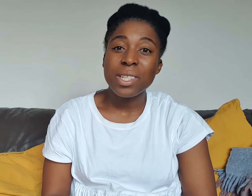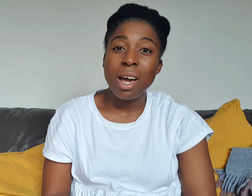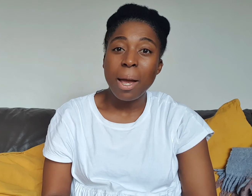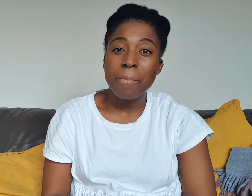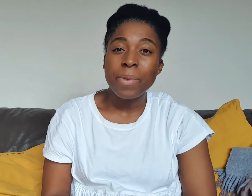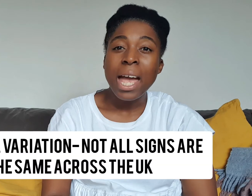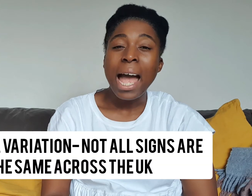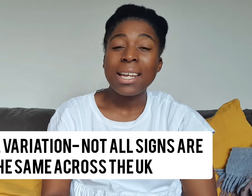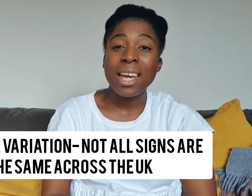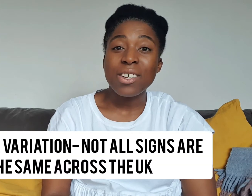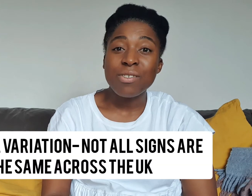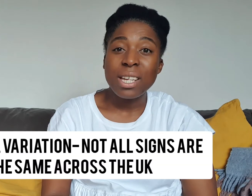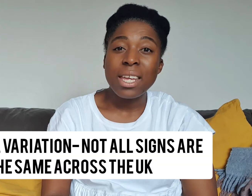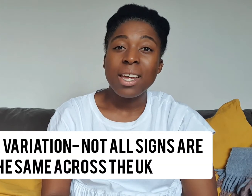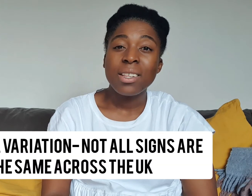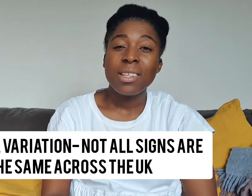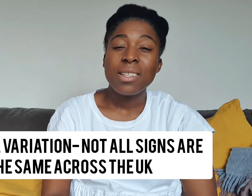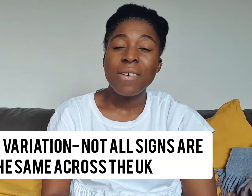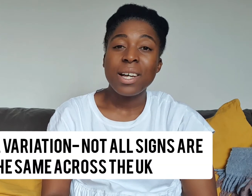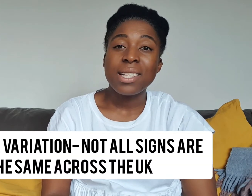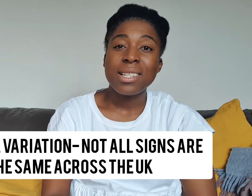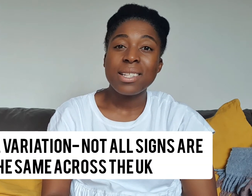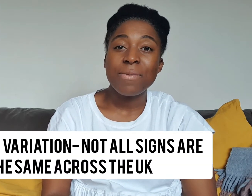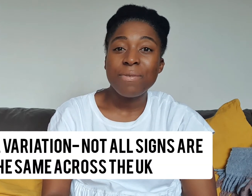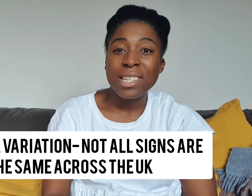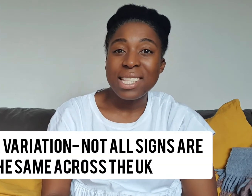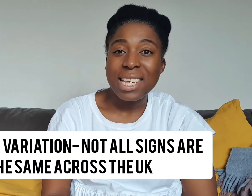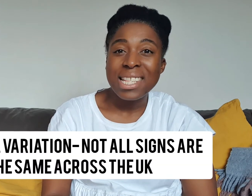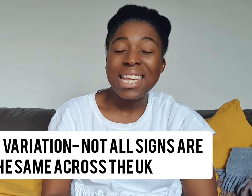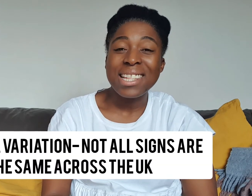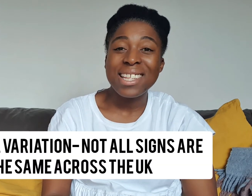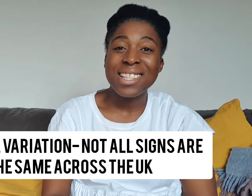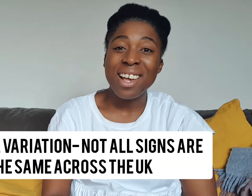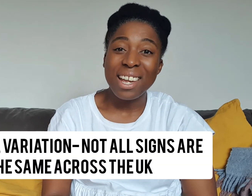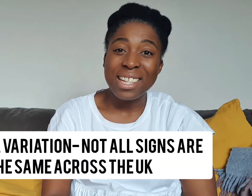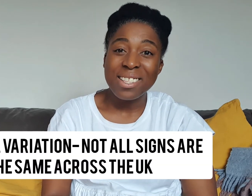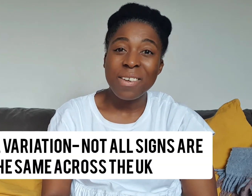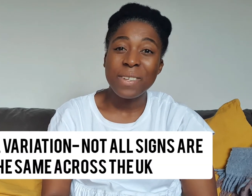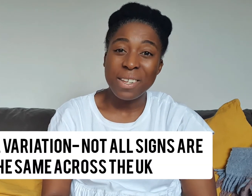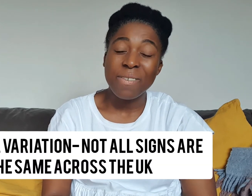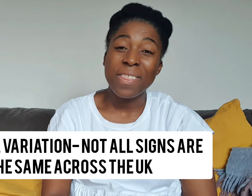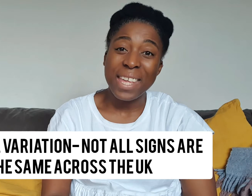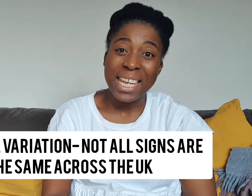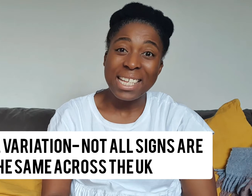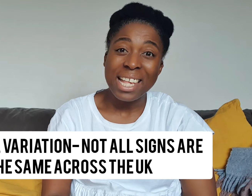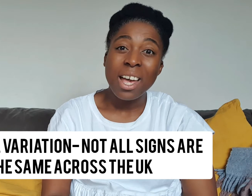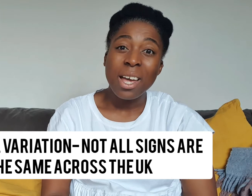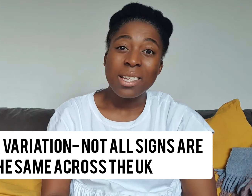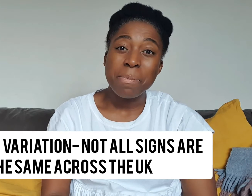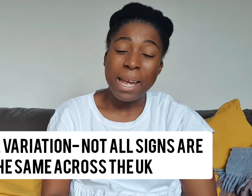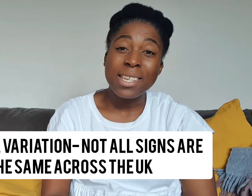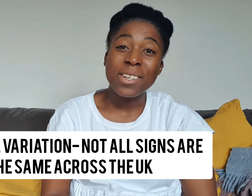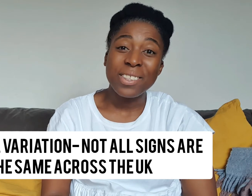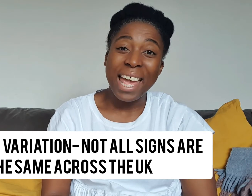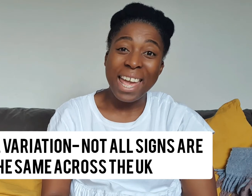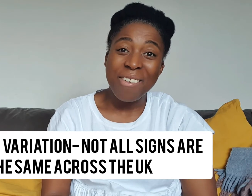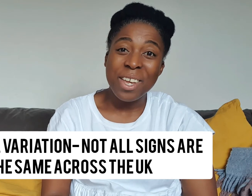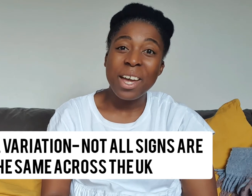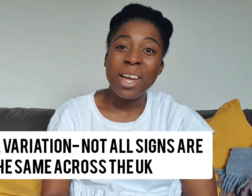time, and naturally there are differences in the signs for different things depending on the area in